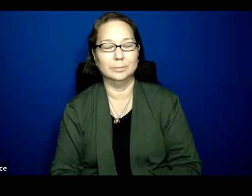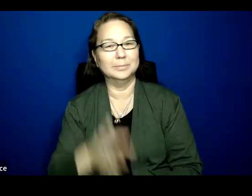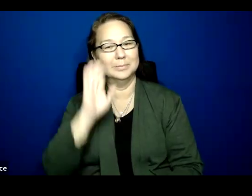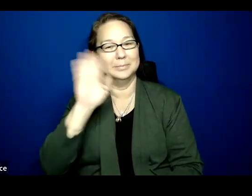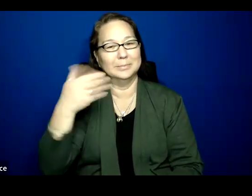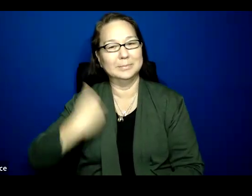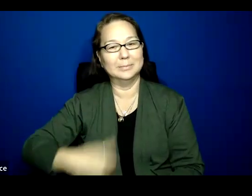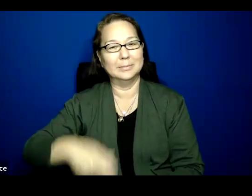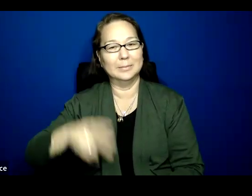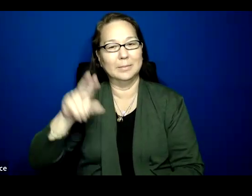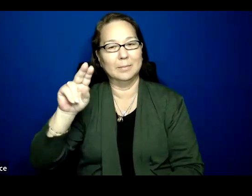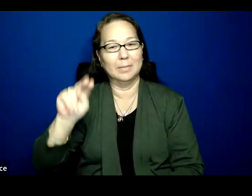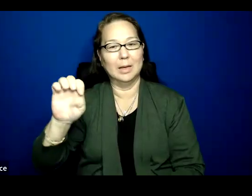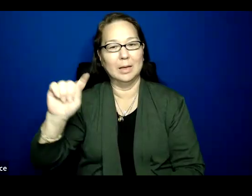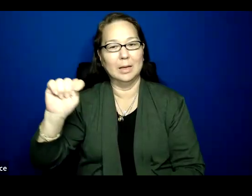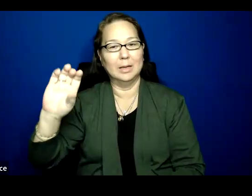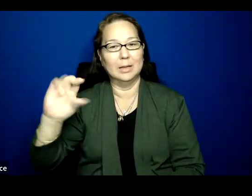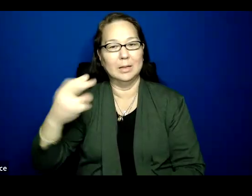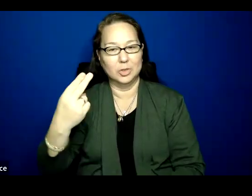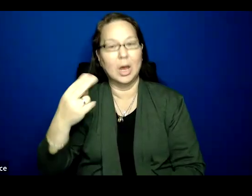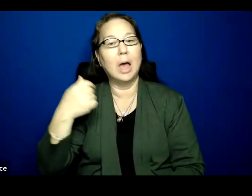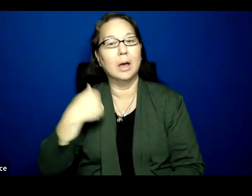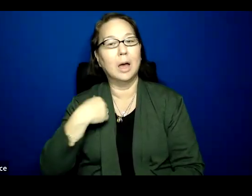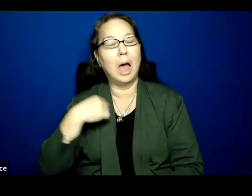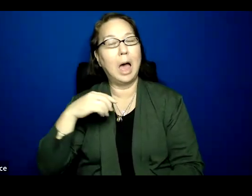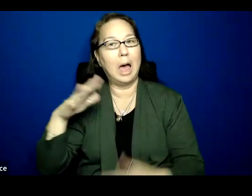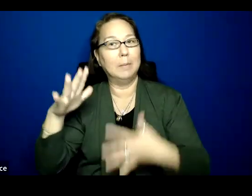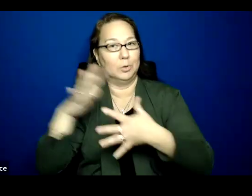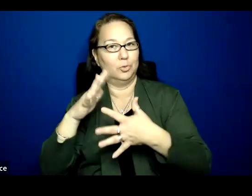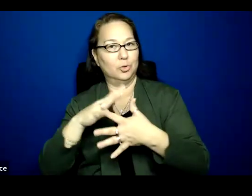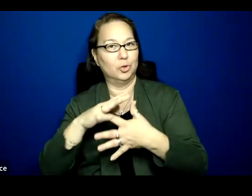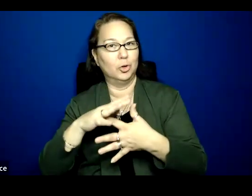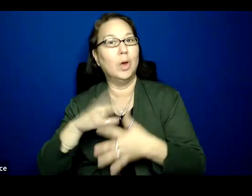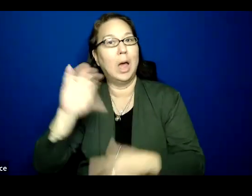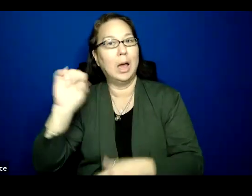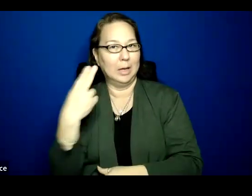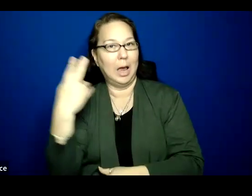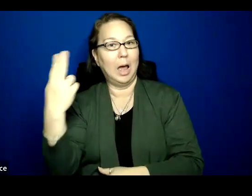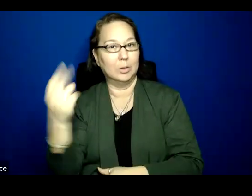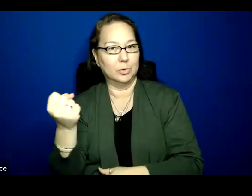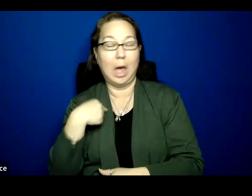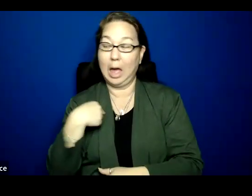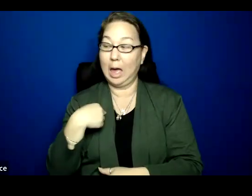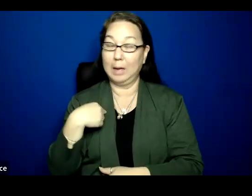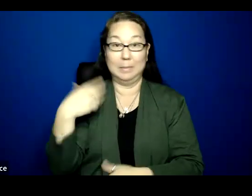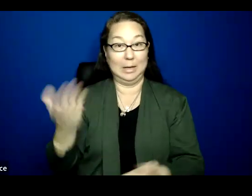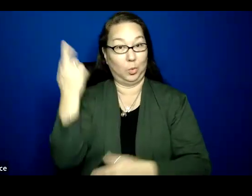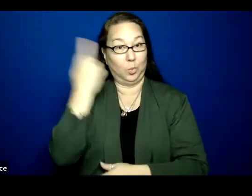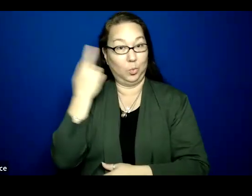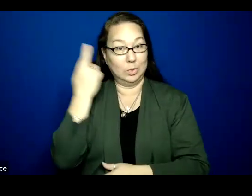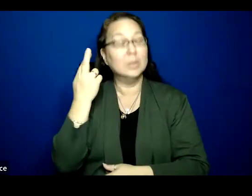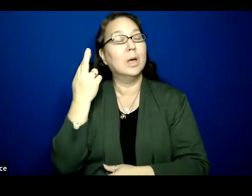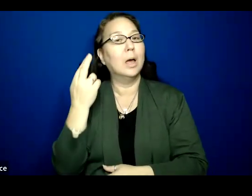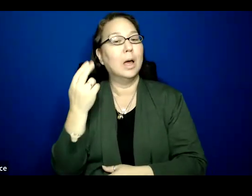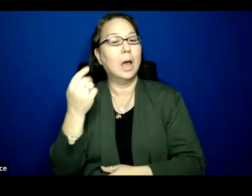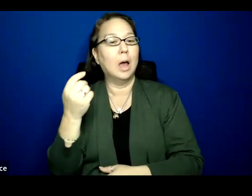Hi, my name is Nash August, and I'm a junior at Cash High School. And I'm here today because Cash has been more than just a building